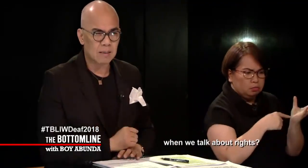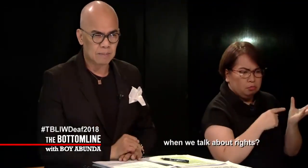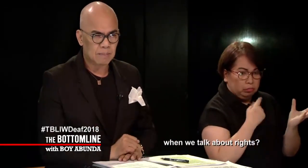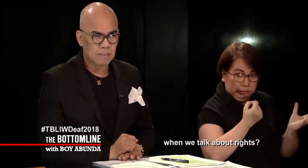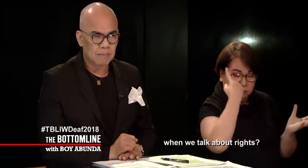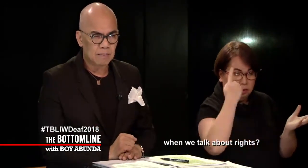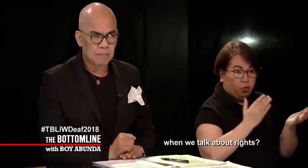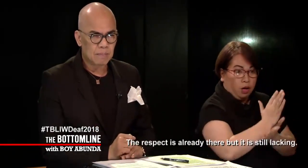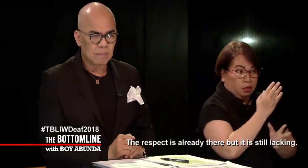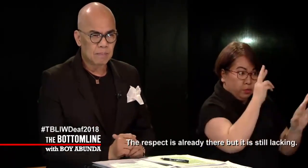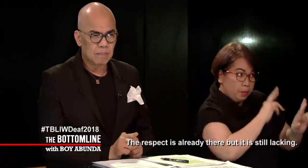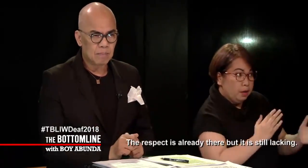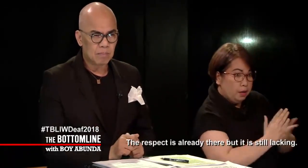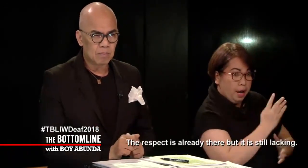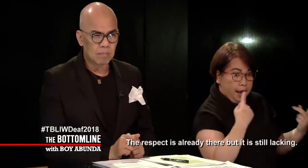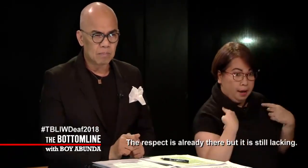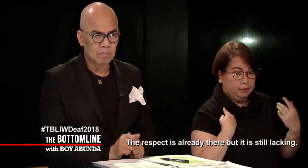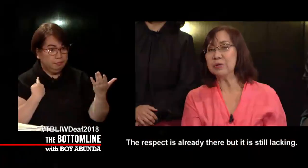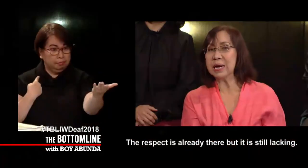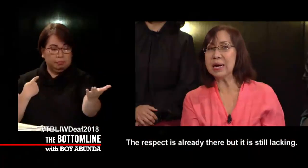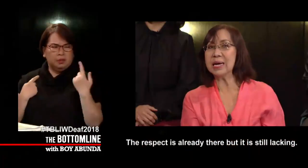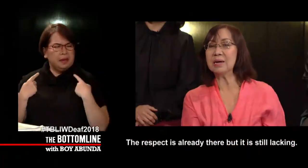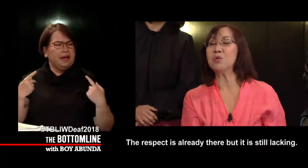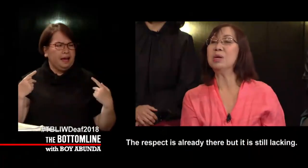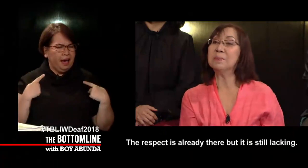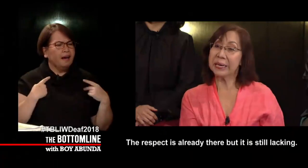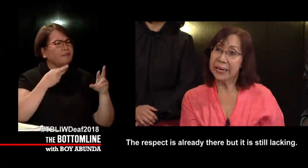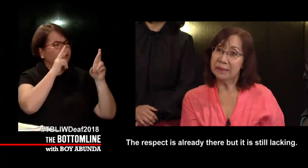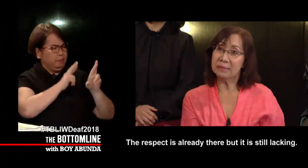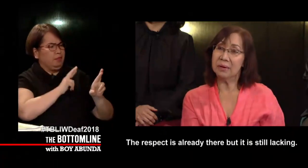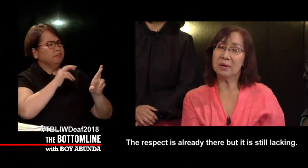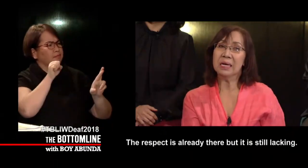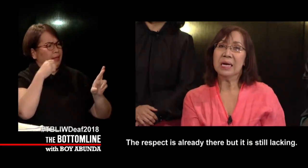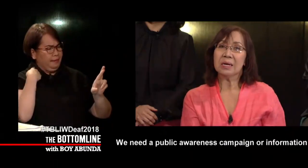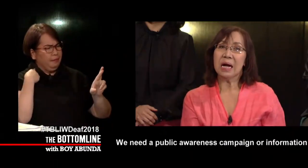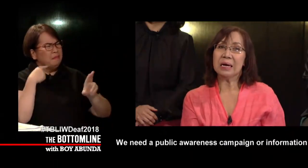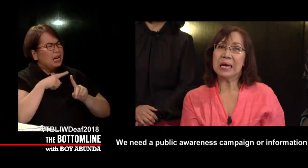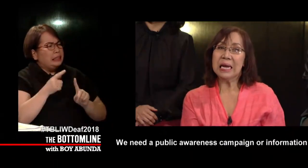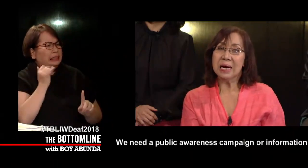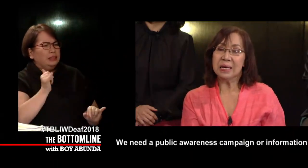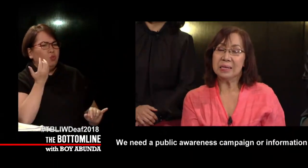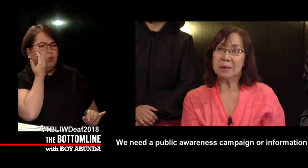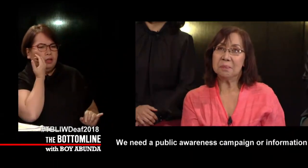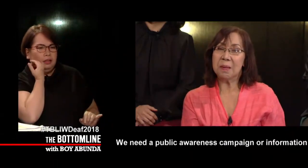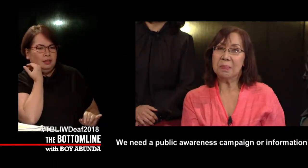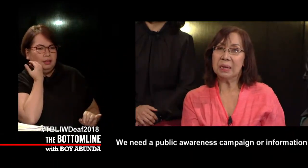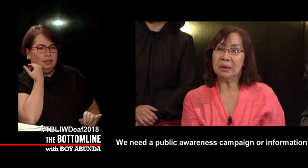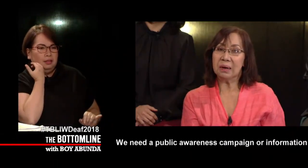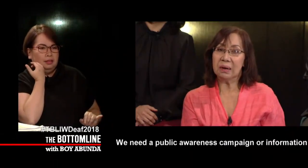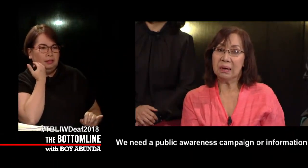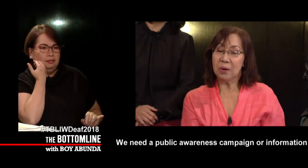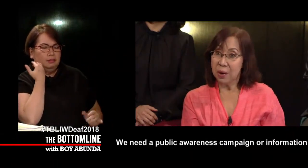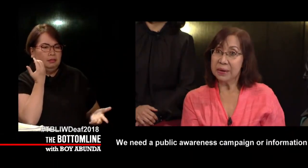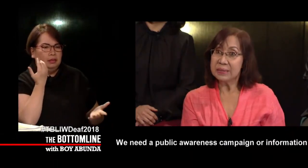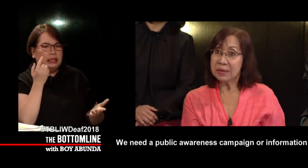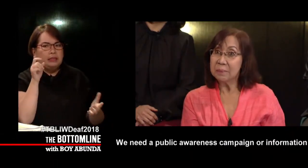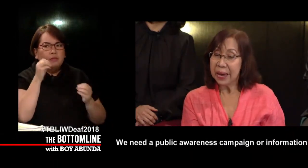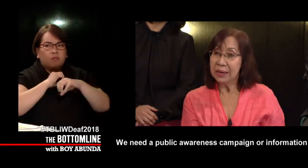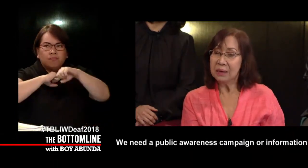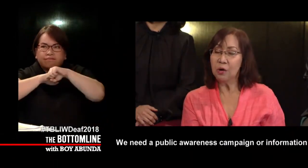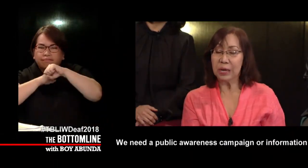rights? Yung paggalang, nandun na, kaya lang kulang pa rin, no? Kailangan natin ng public